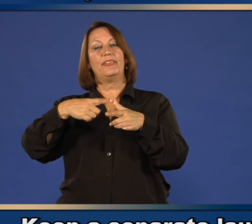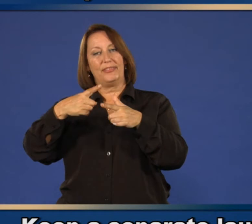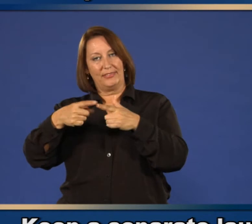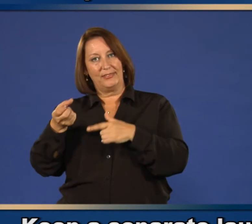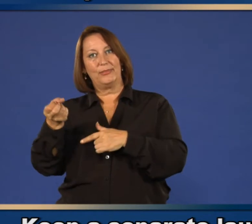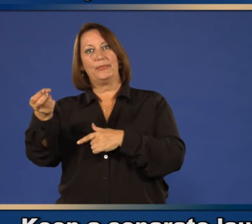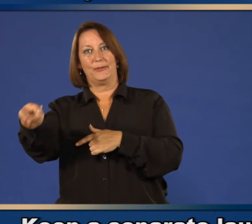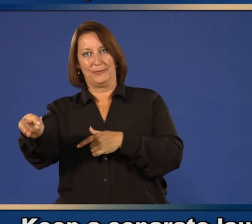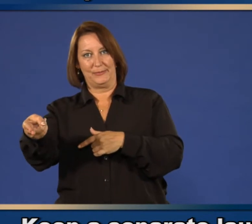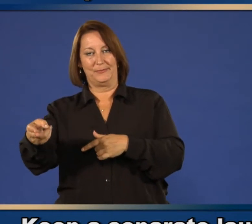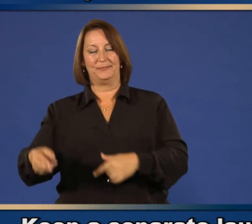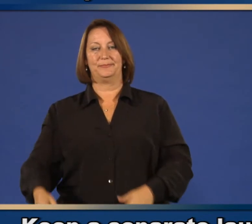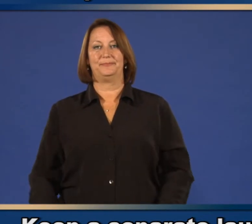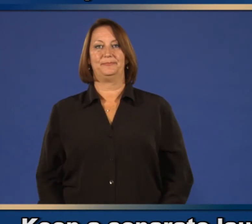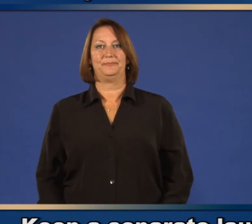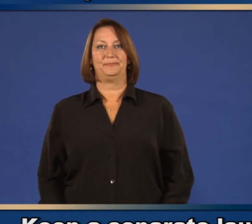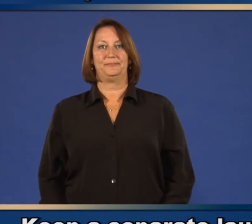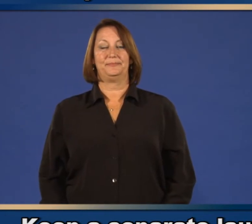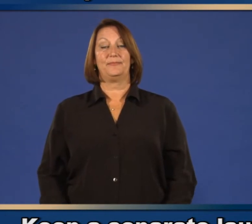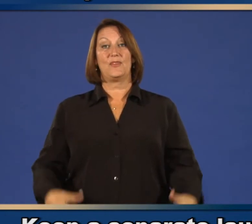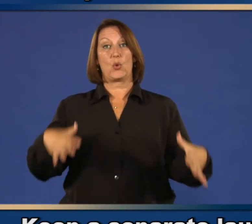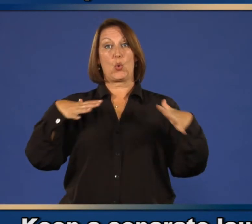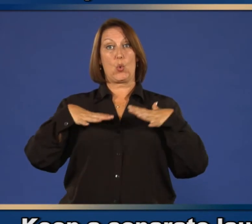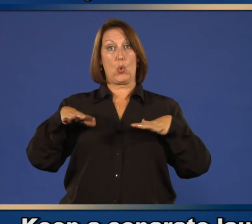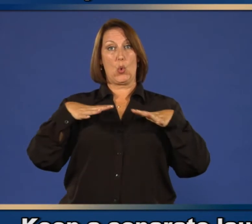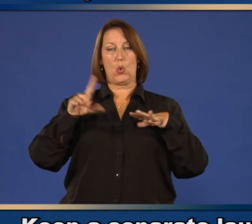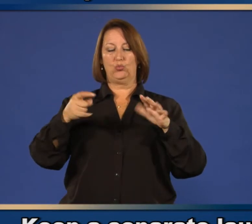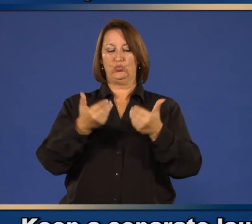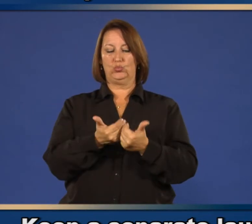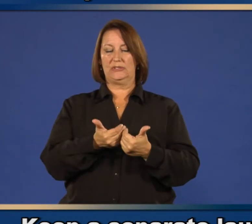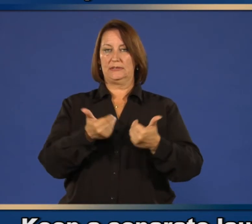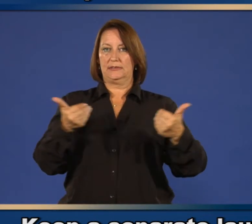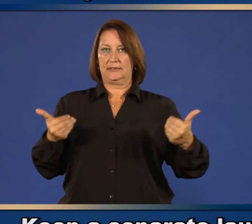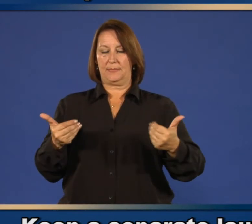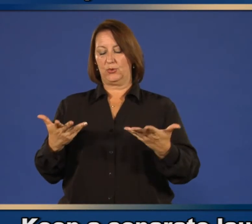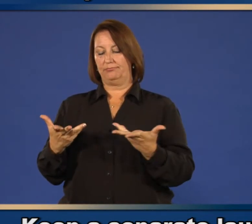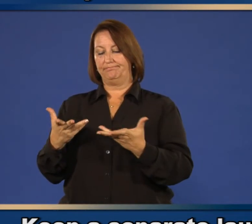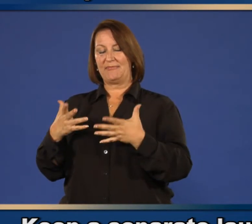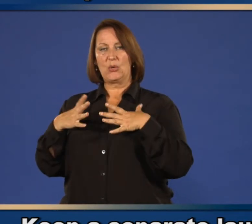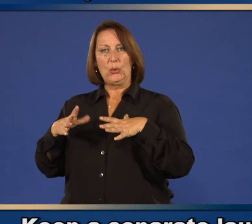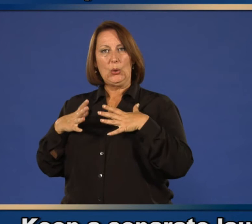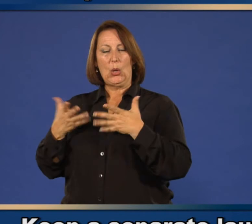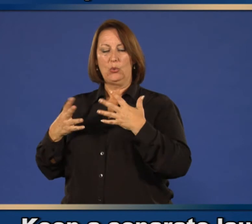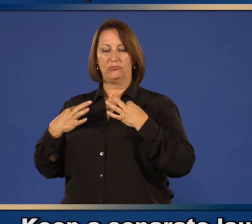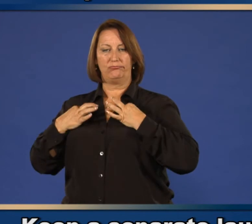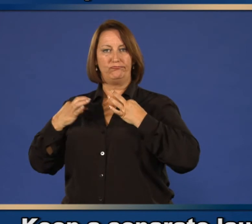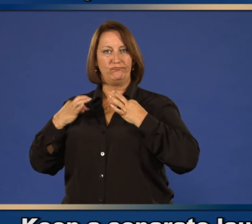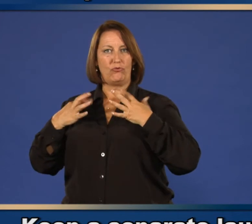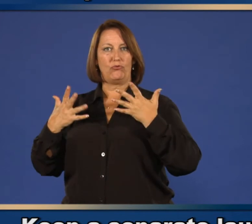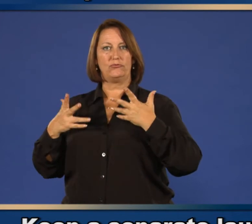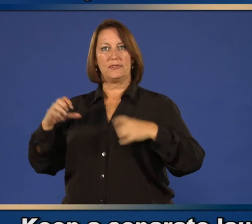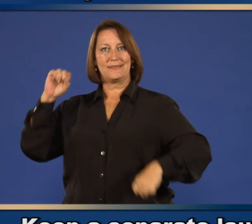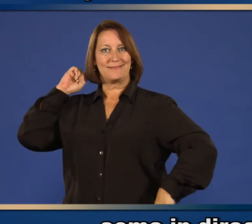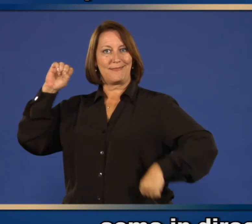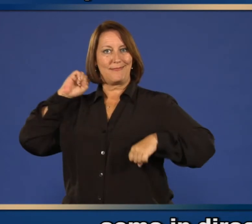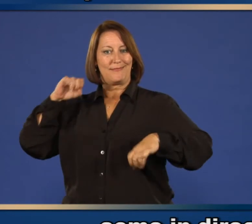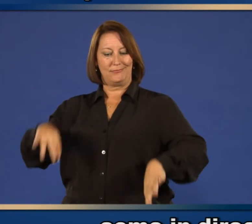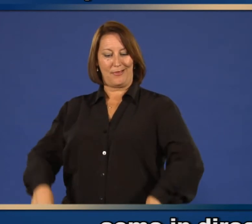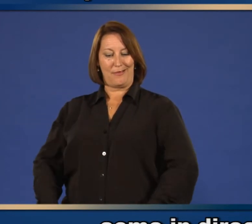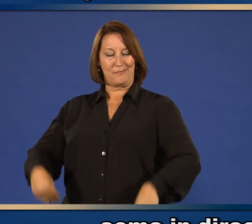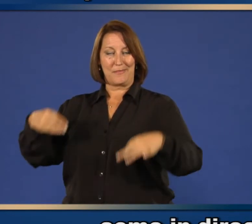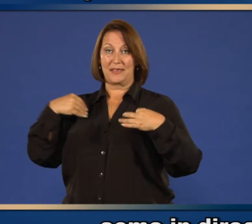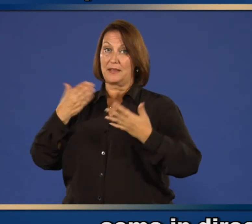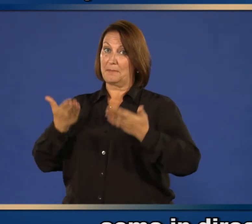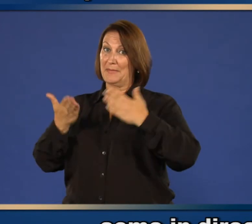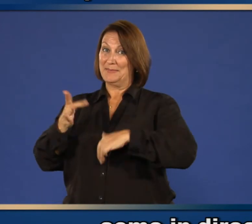Keep a separate laundry hamper for clothing, towels, bedding, and other items that may have come in